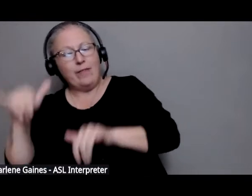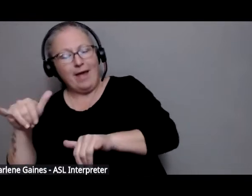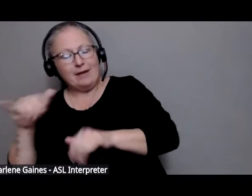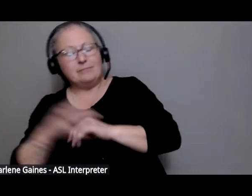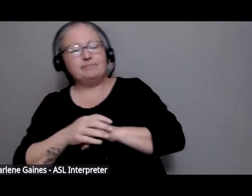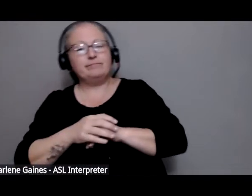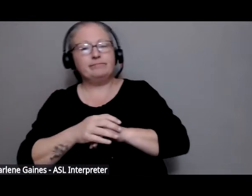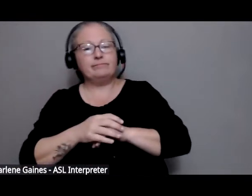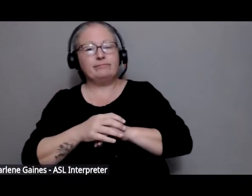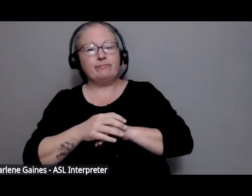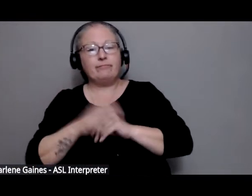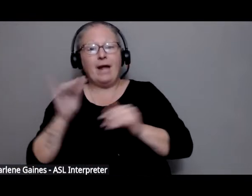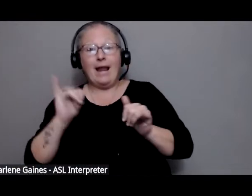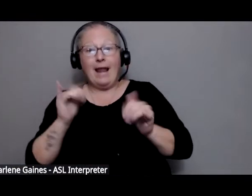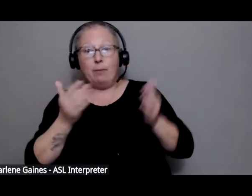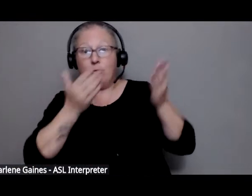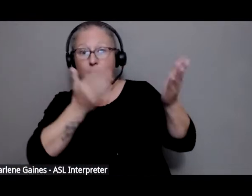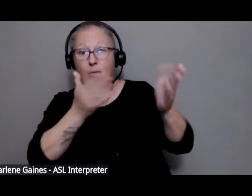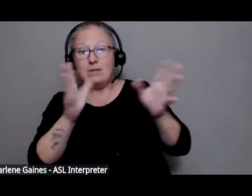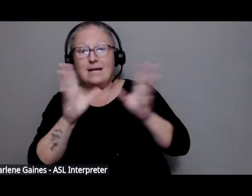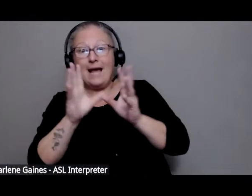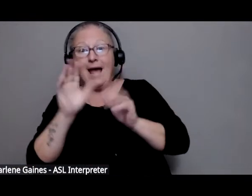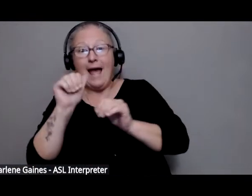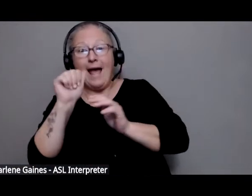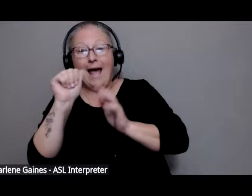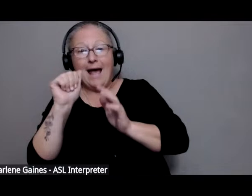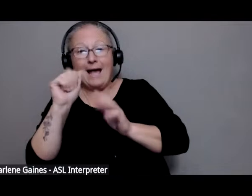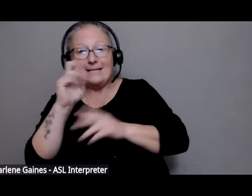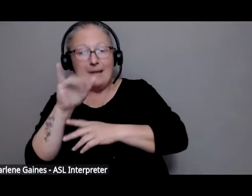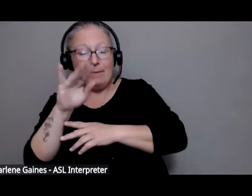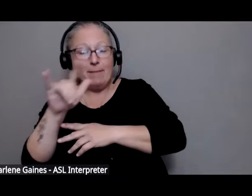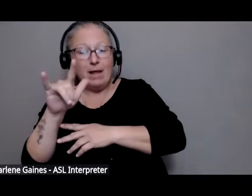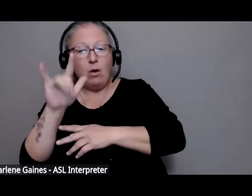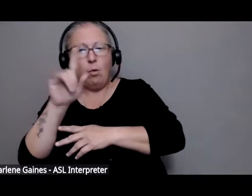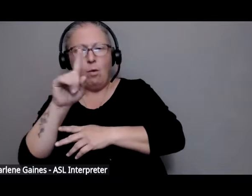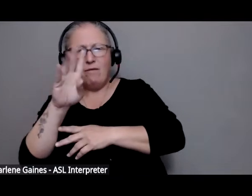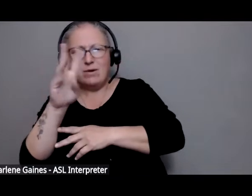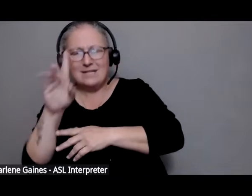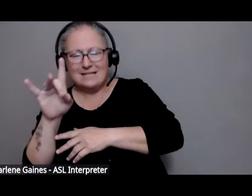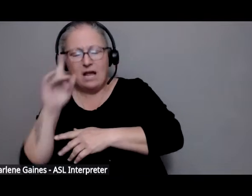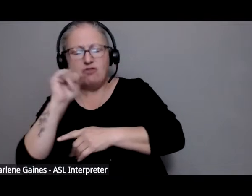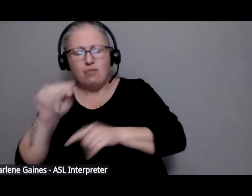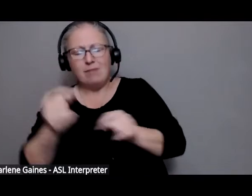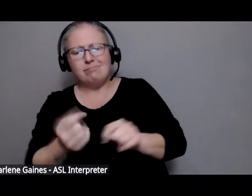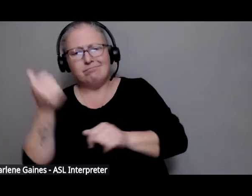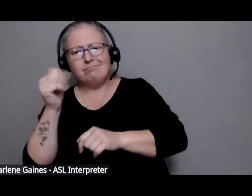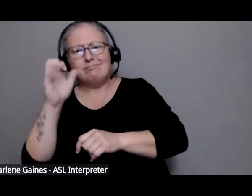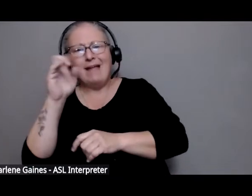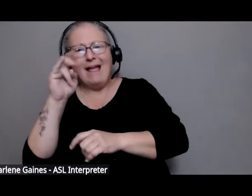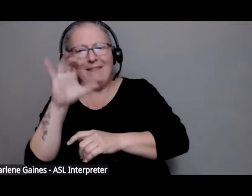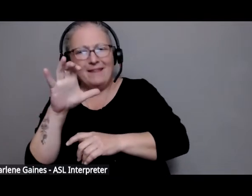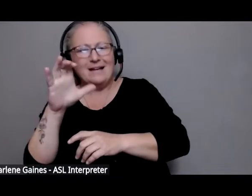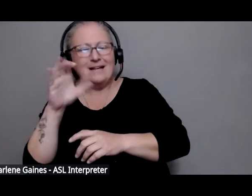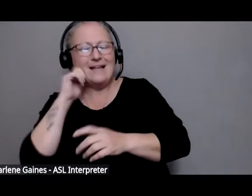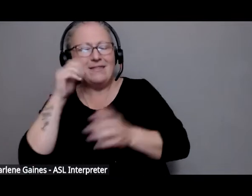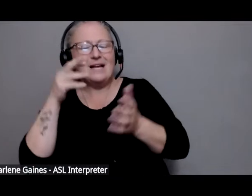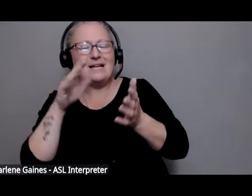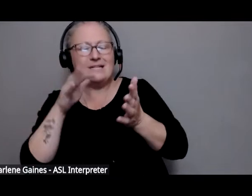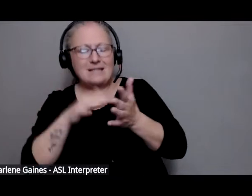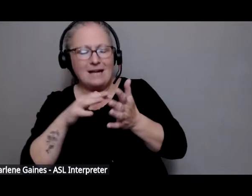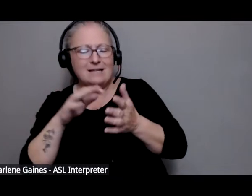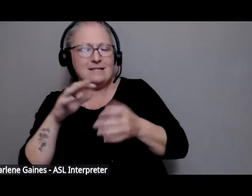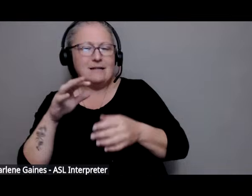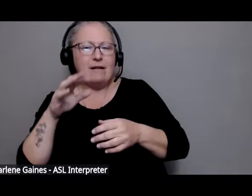As proposed, Assembly Bill 1468 threatens to gut ethnic studies, restricting curriculum to, quote, the